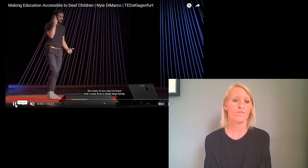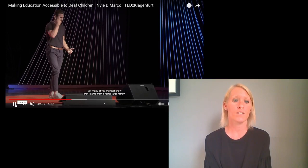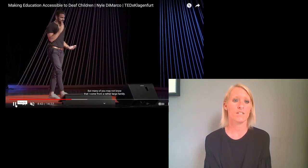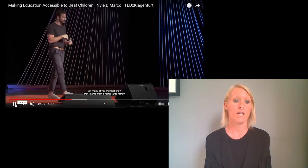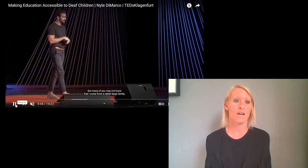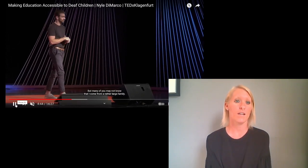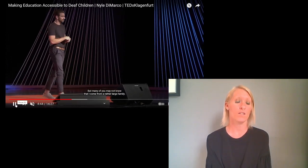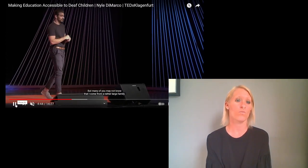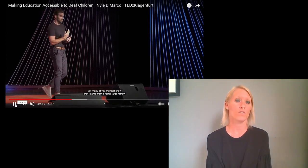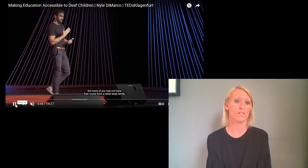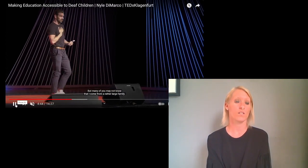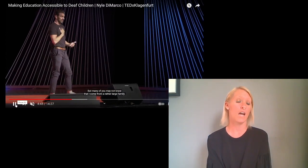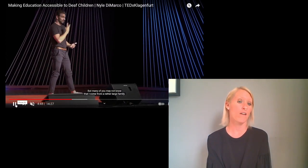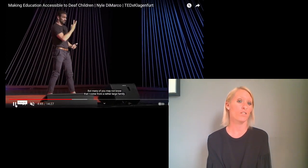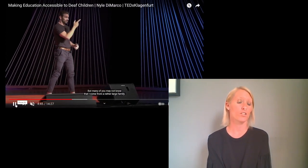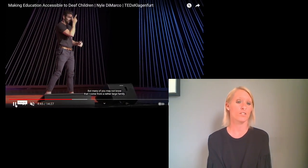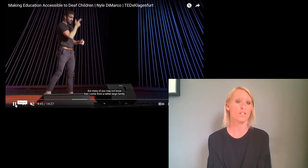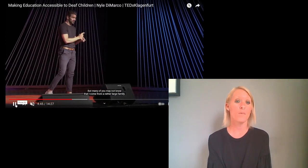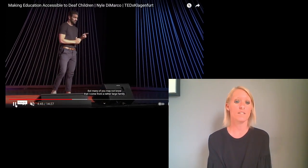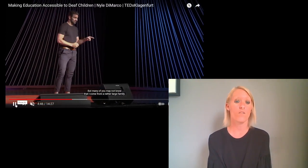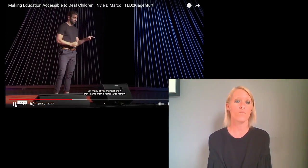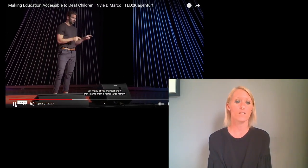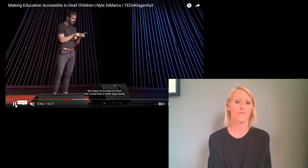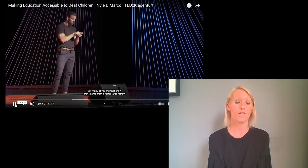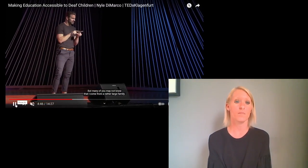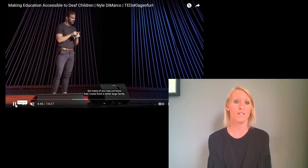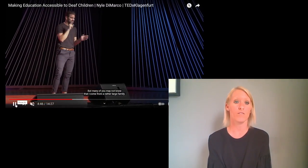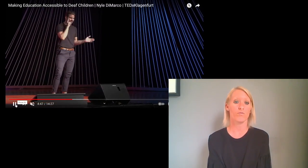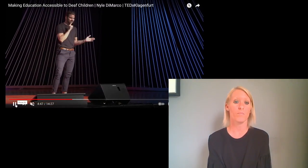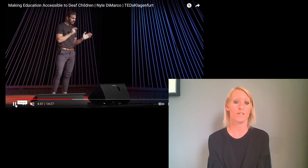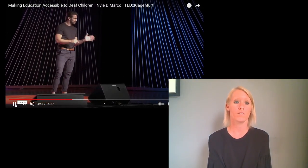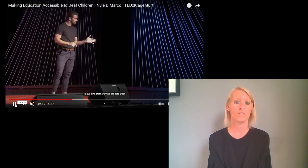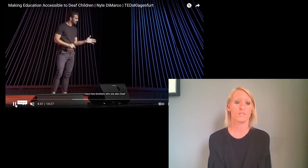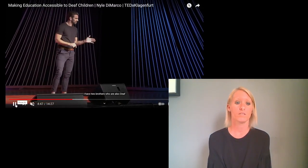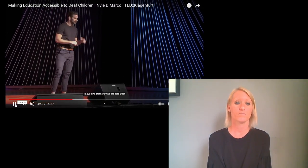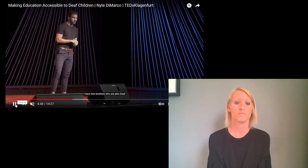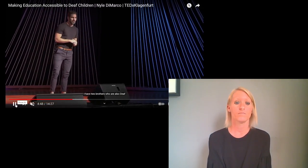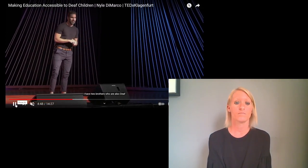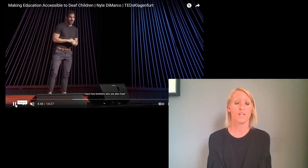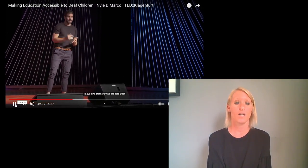And one reason that have learned to love myself was the family I grew up in.